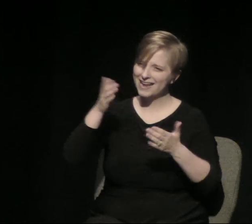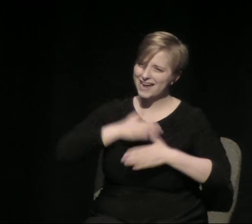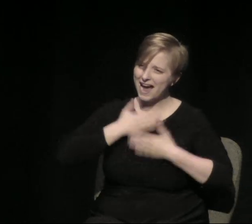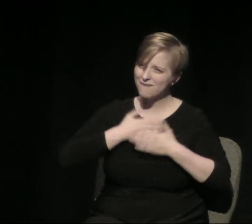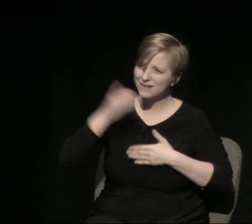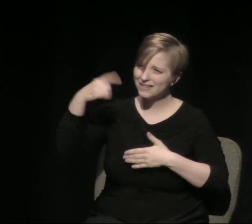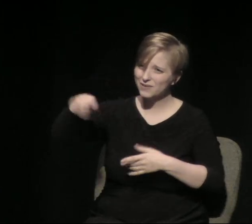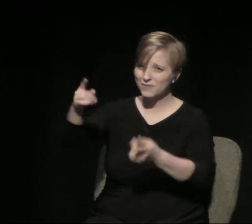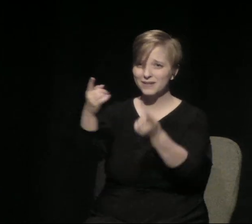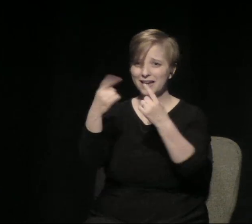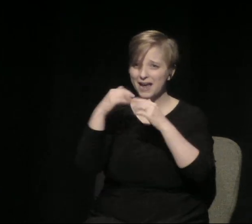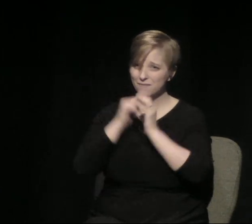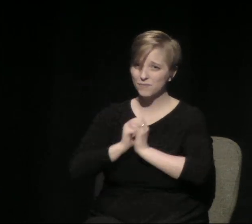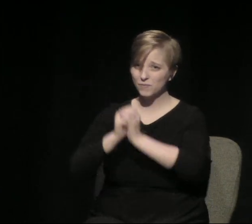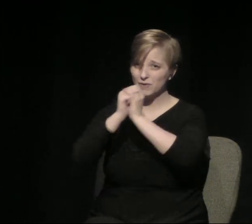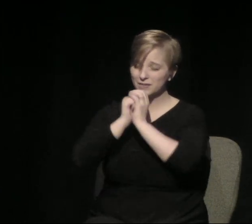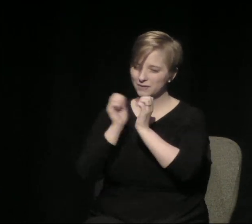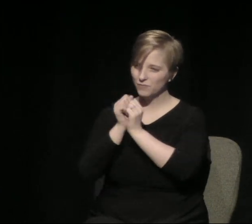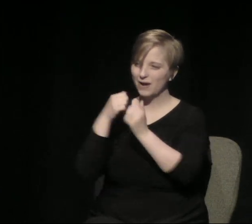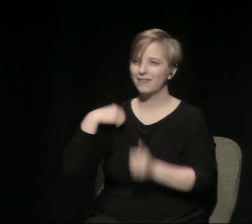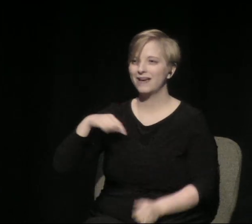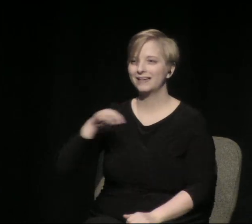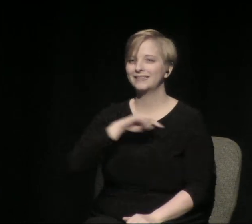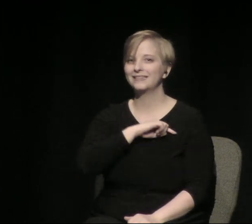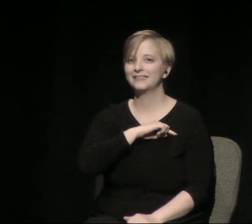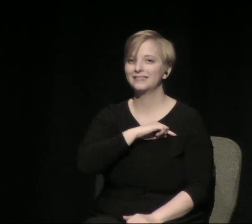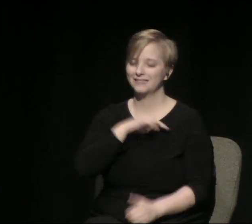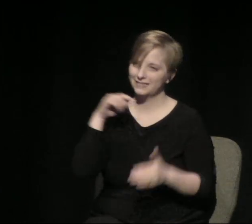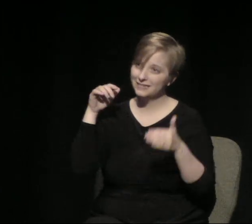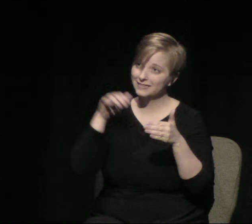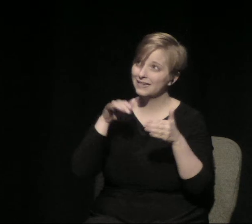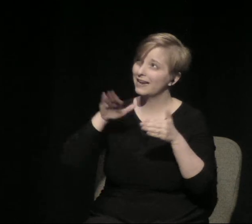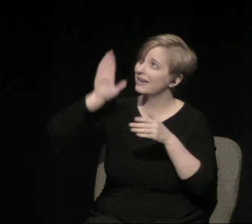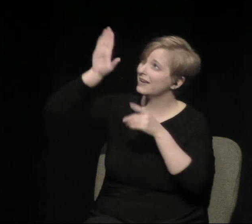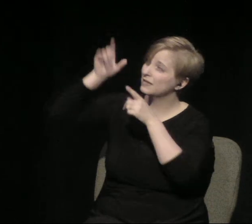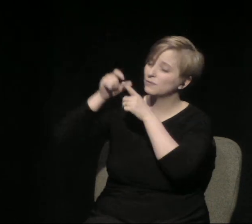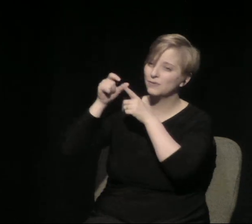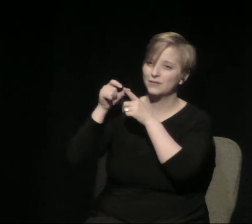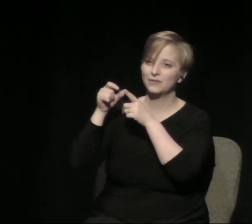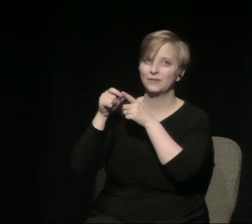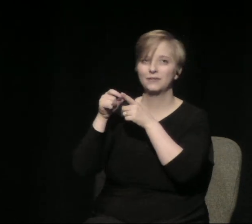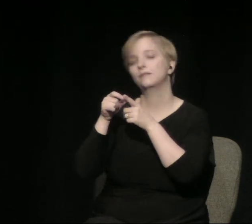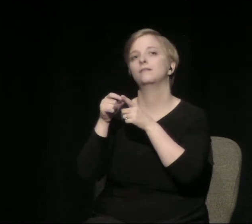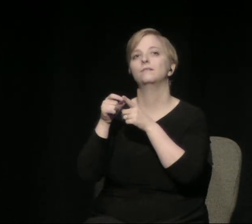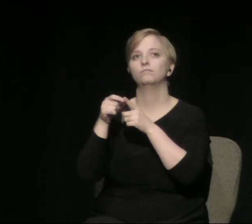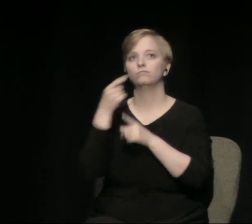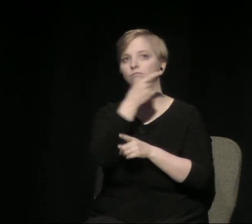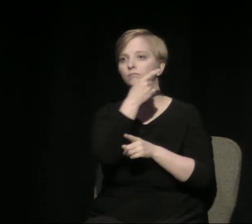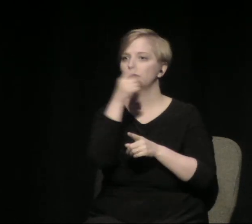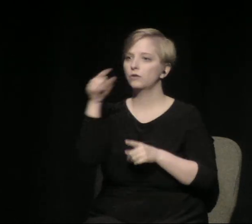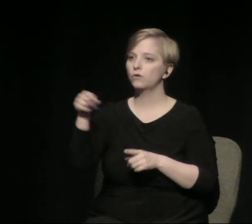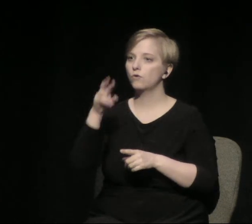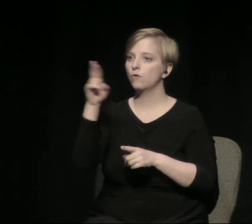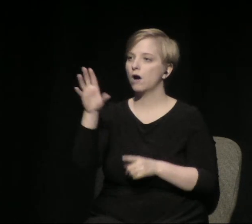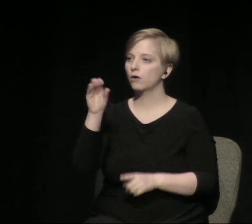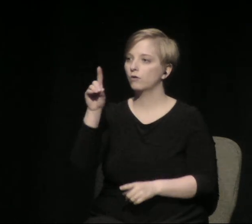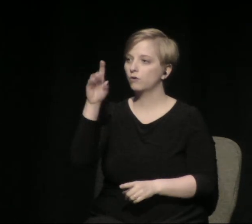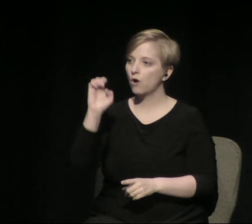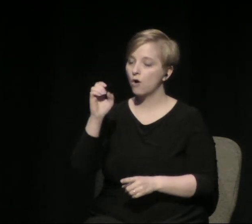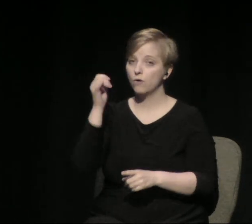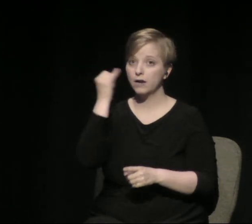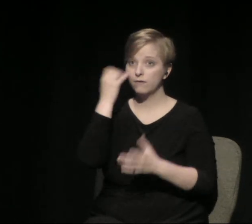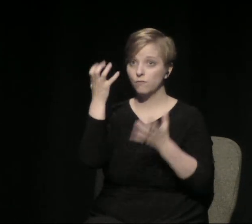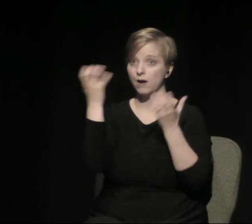so happy that you're here to worship with us this morning and study His scriptures. Please click on the QR code behind me on the screen for